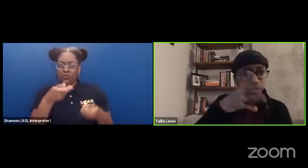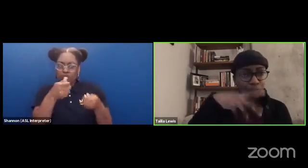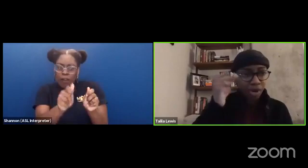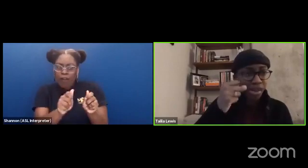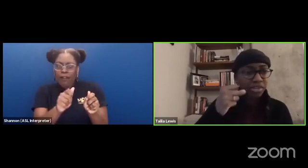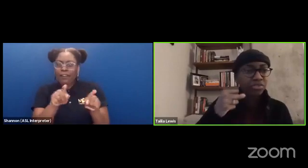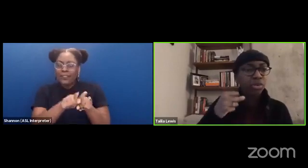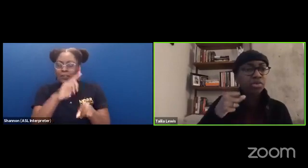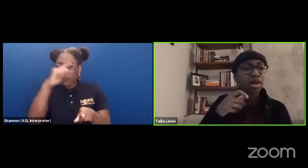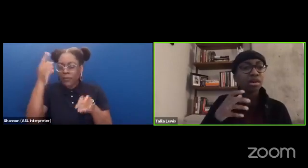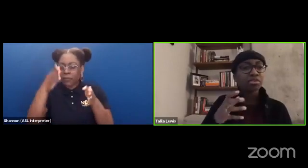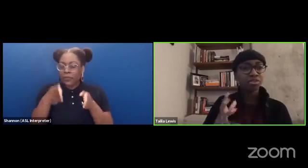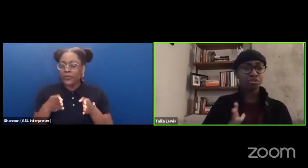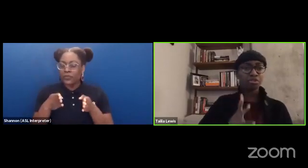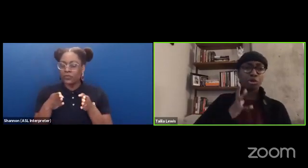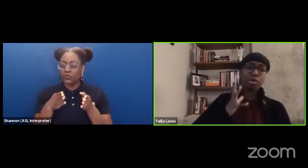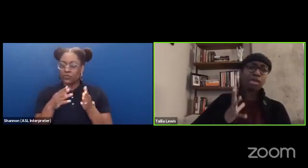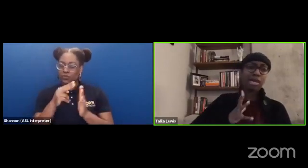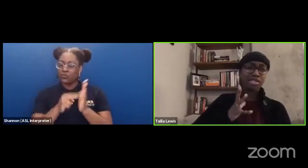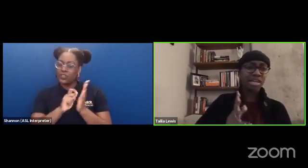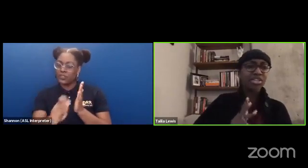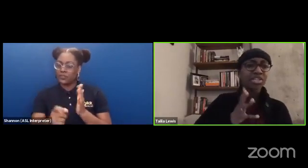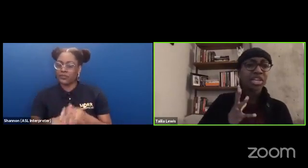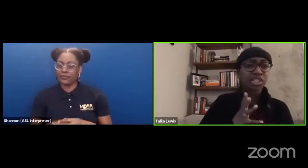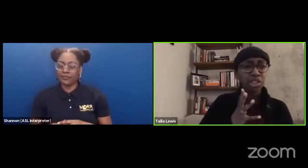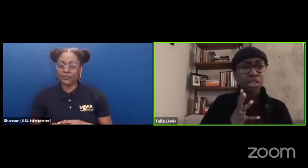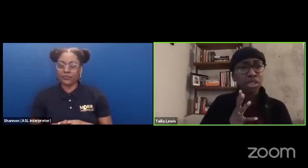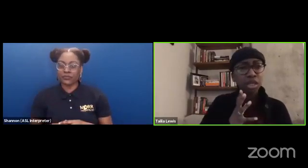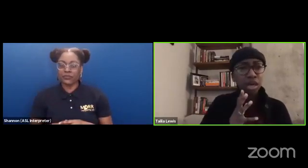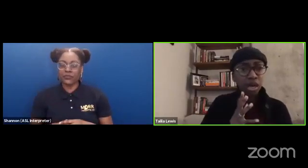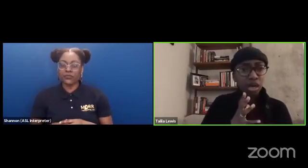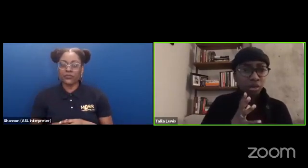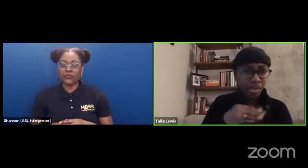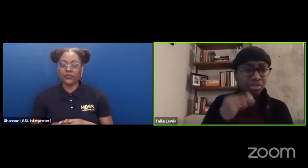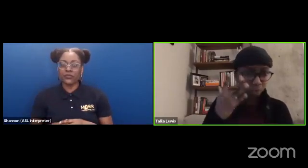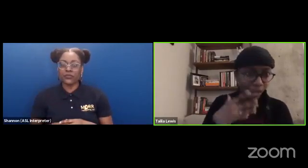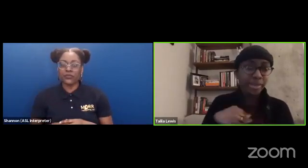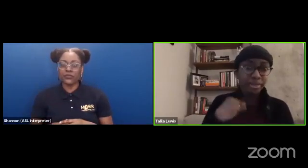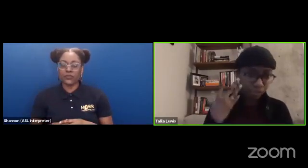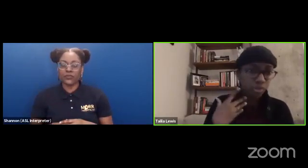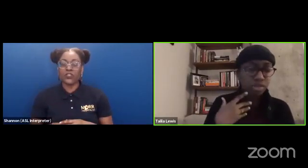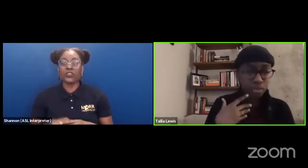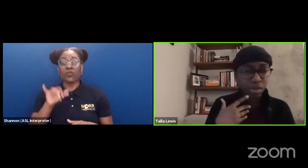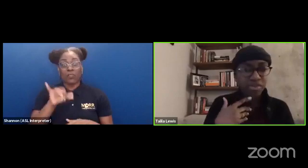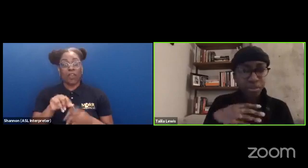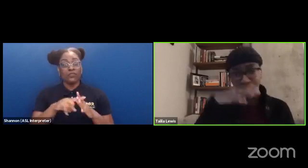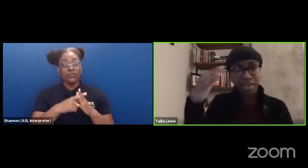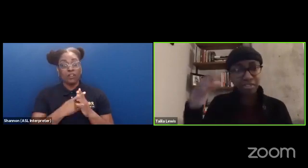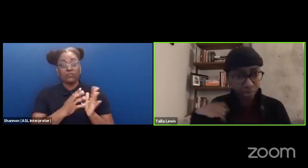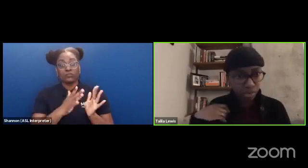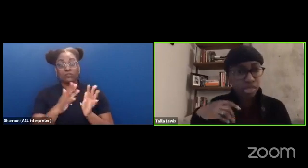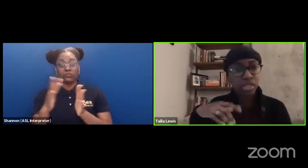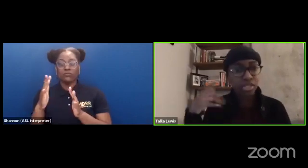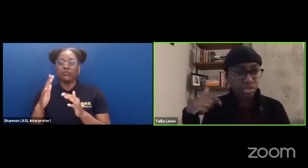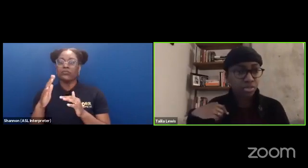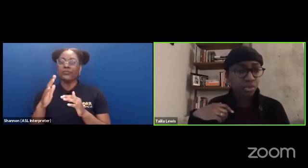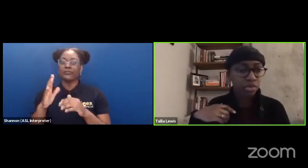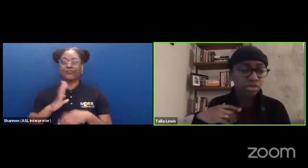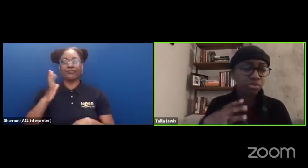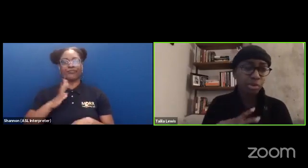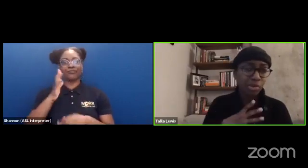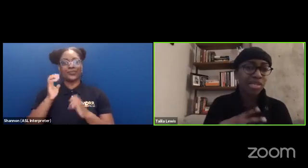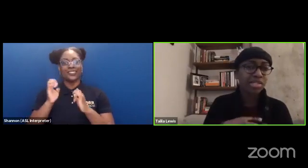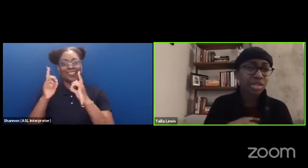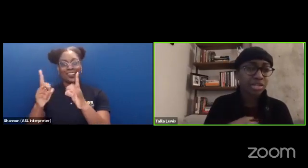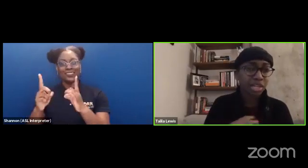whereby depriving folks of formalized education, white folks depriving Black folks and Indigenous folks